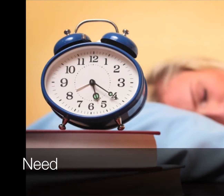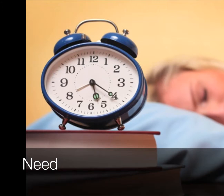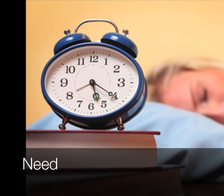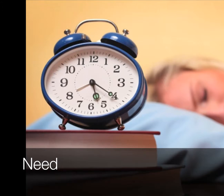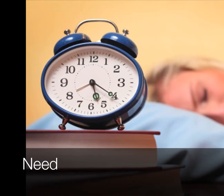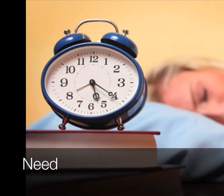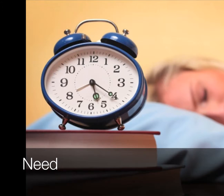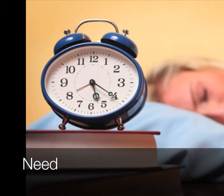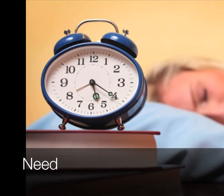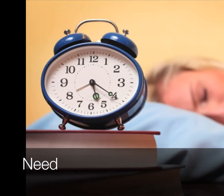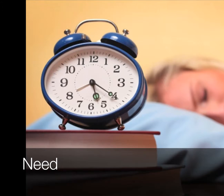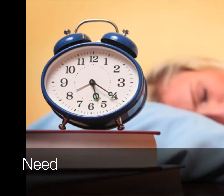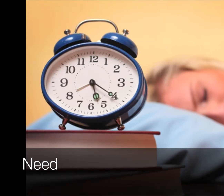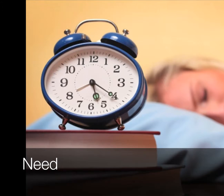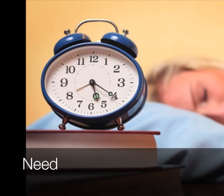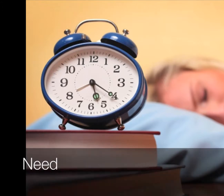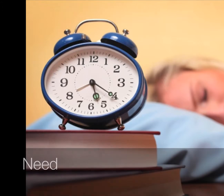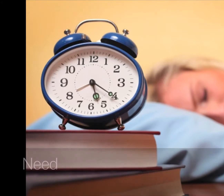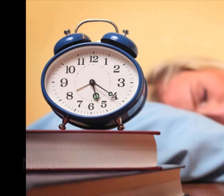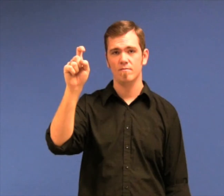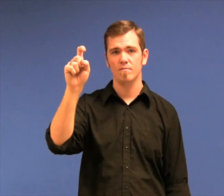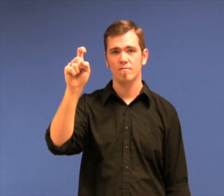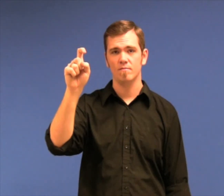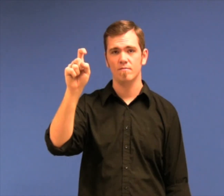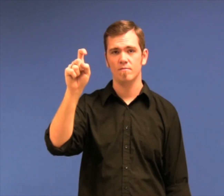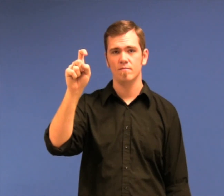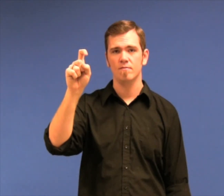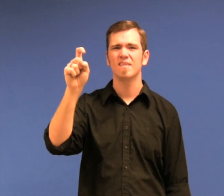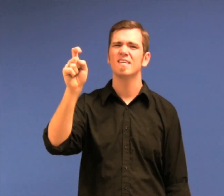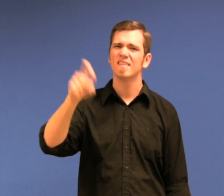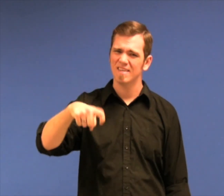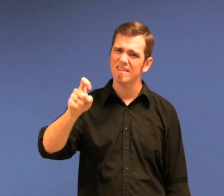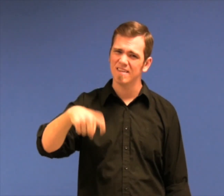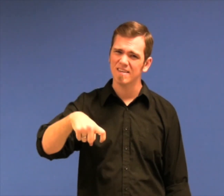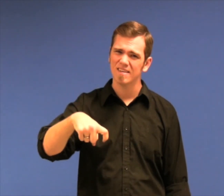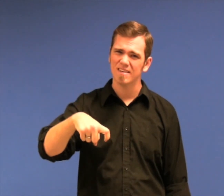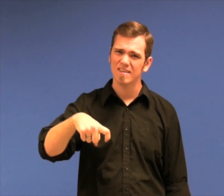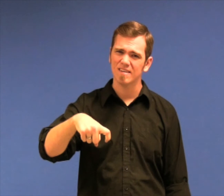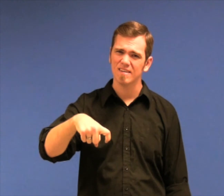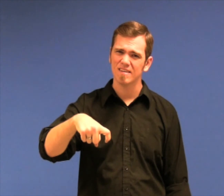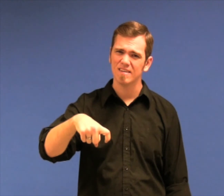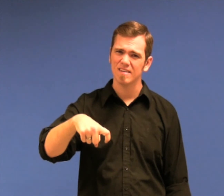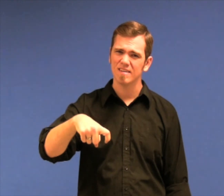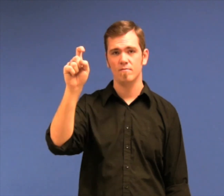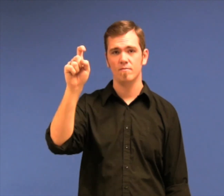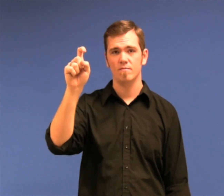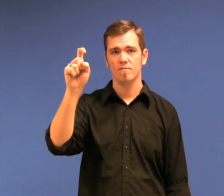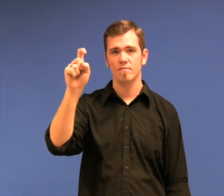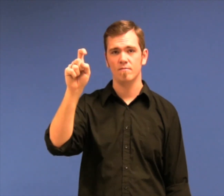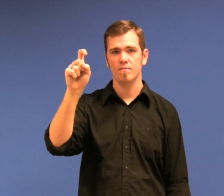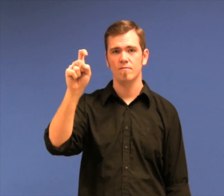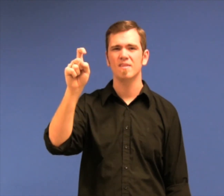you need to wake up. Your facial expression, it should just wiggle. I need to do that.